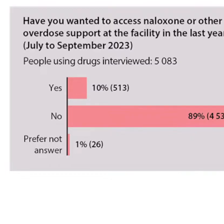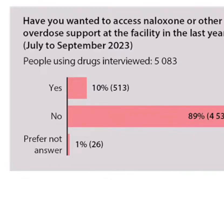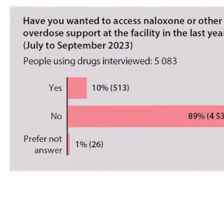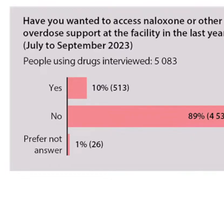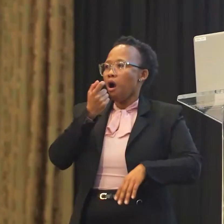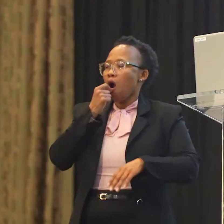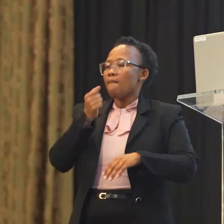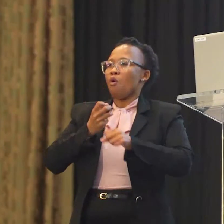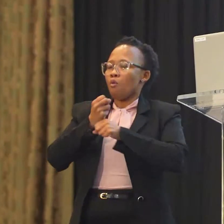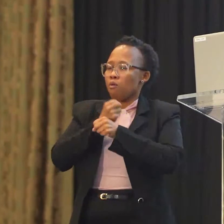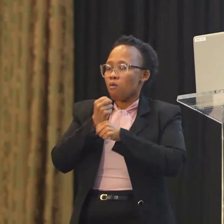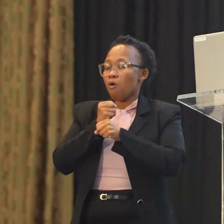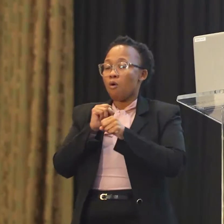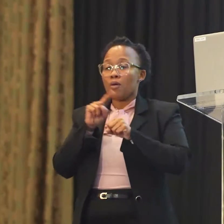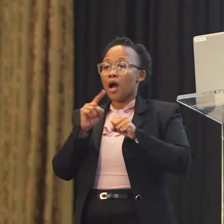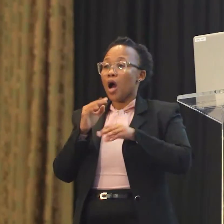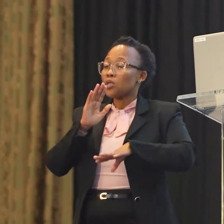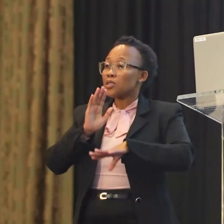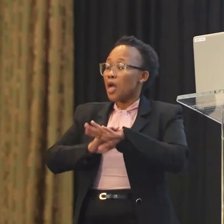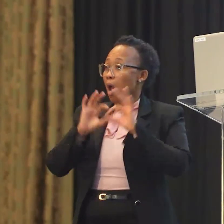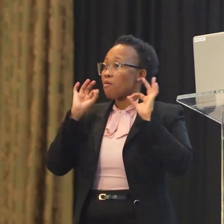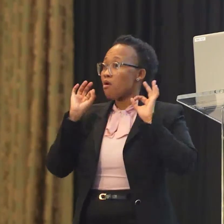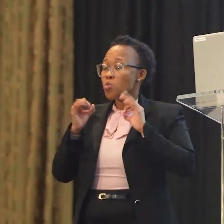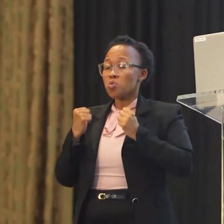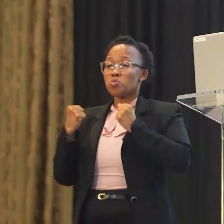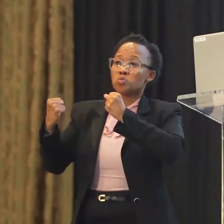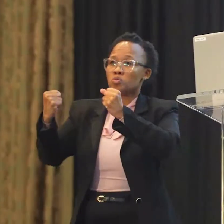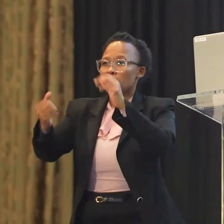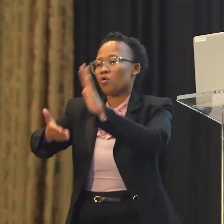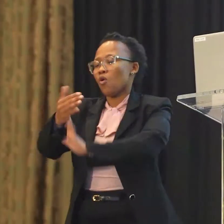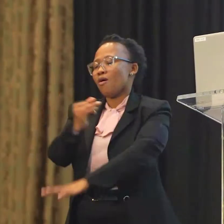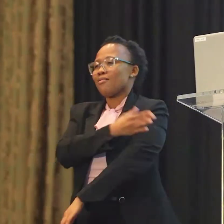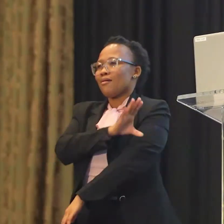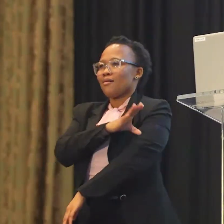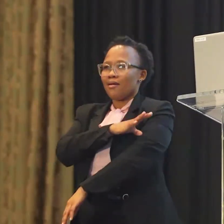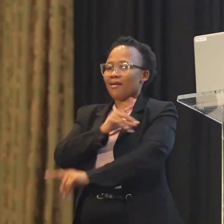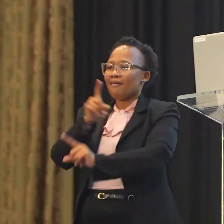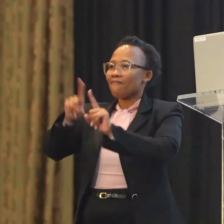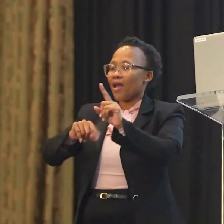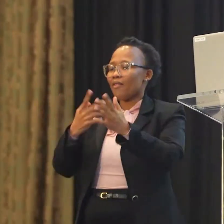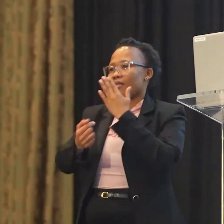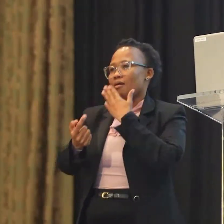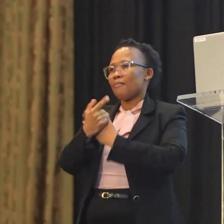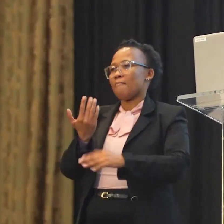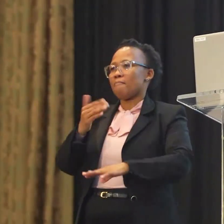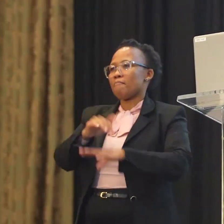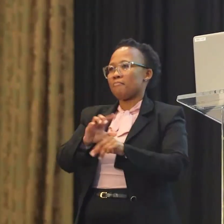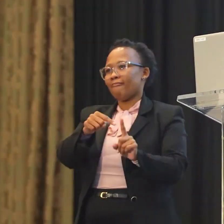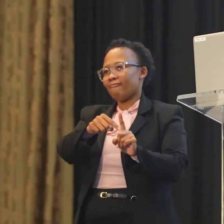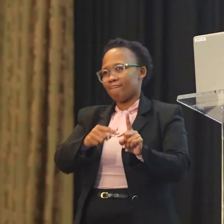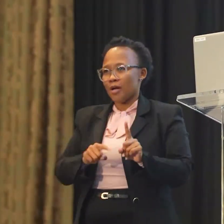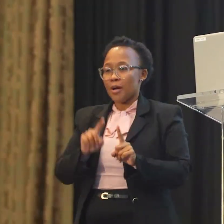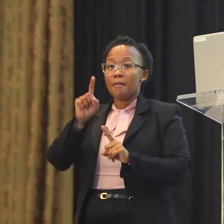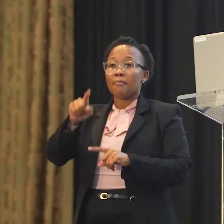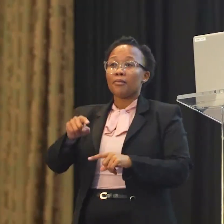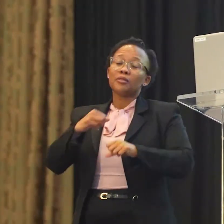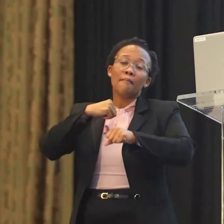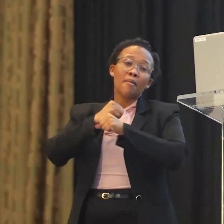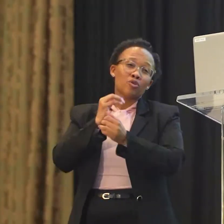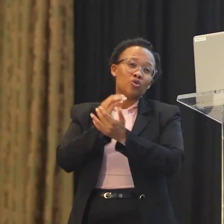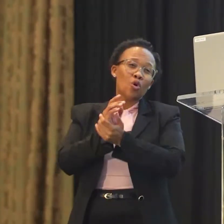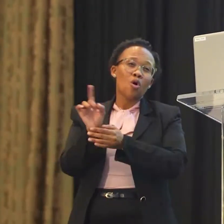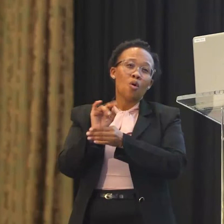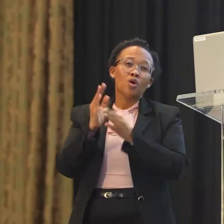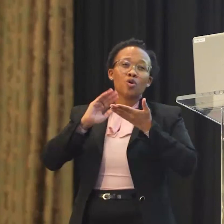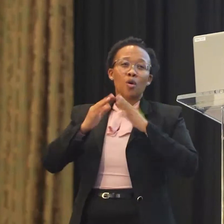on time, and he passed away. So we need to ensure that we change the policies around this to ensure that community members